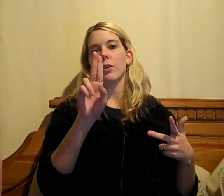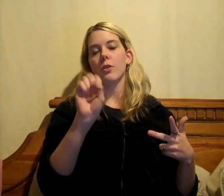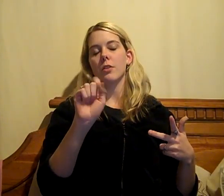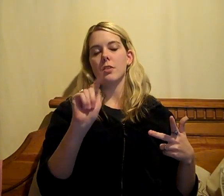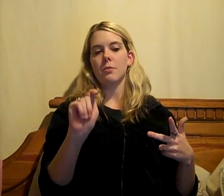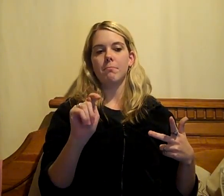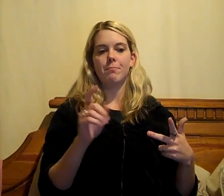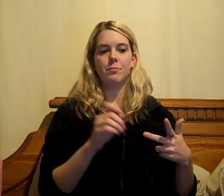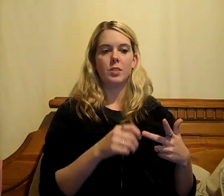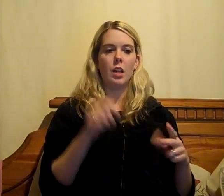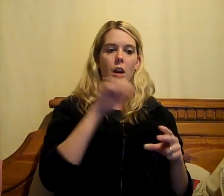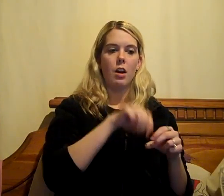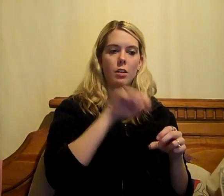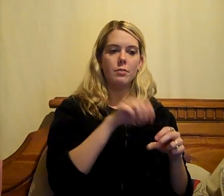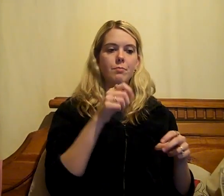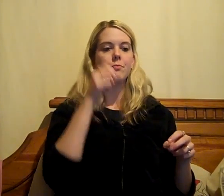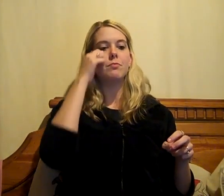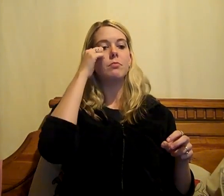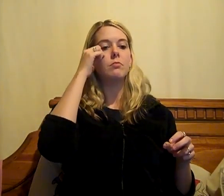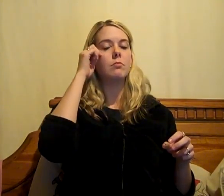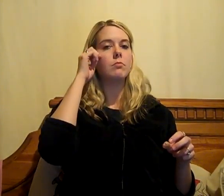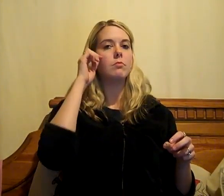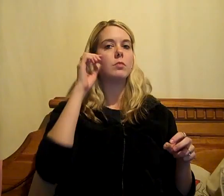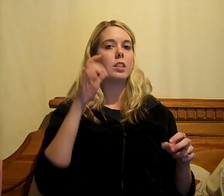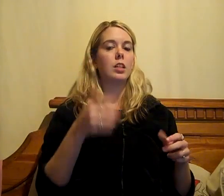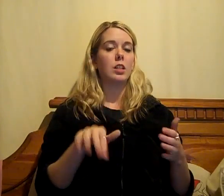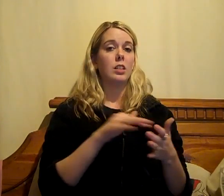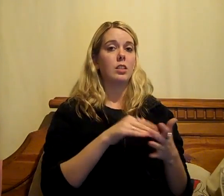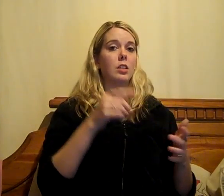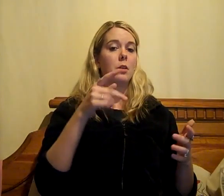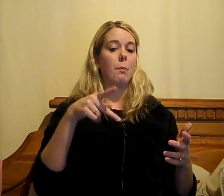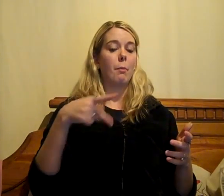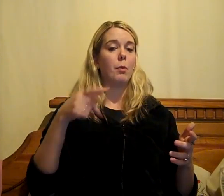And just put that lightly around the outside of the purple.